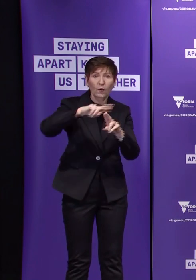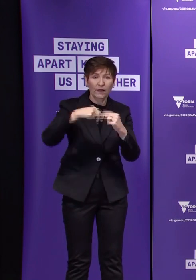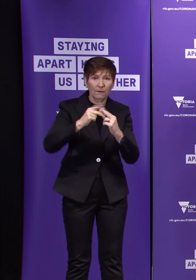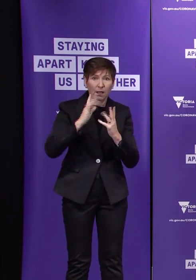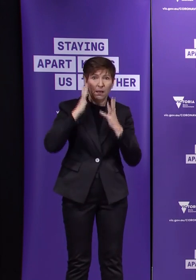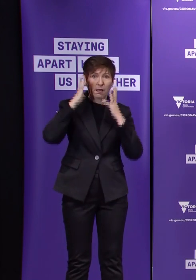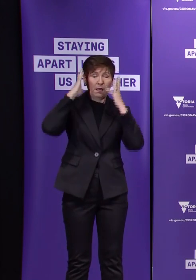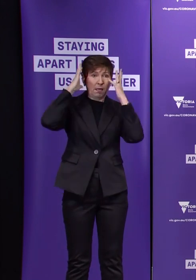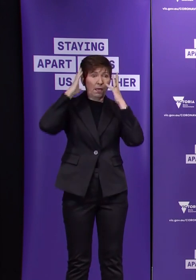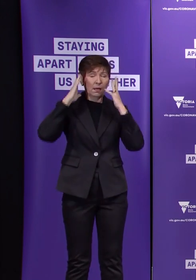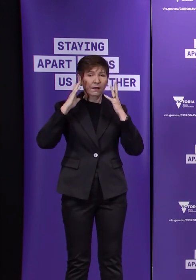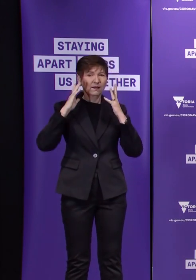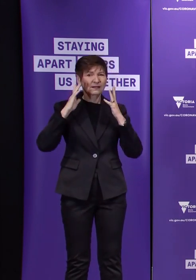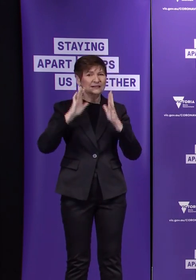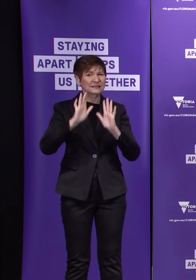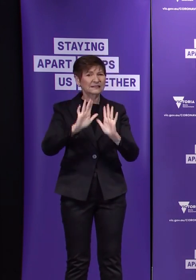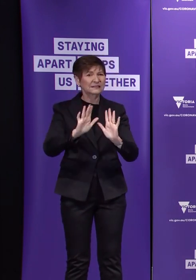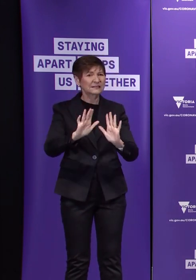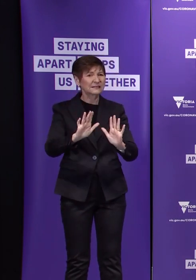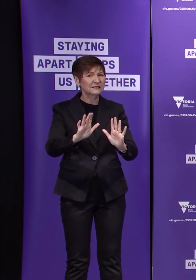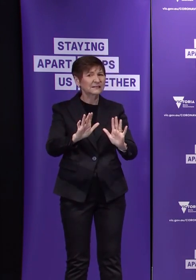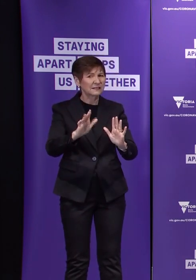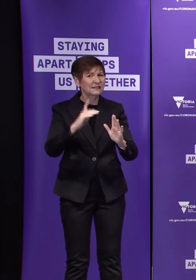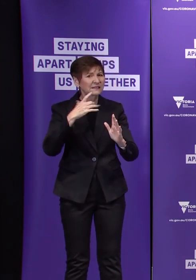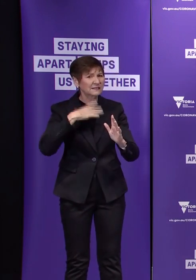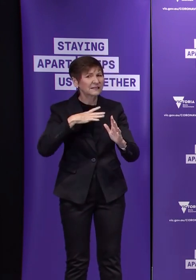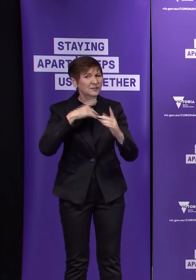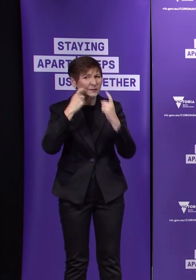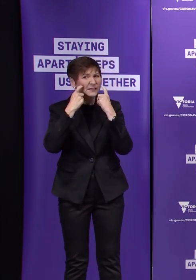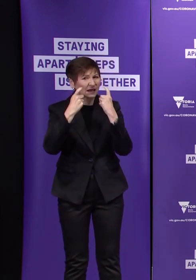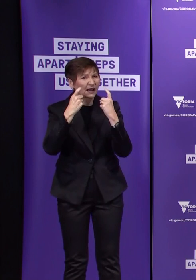be, because it is a very difficult time, and some